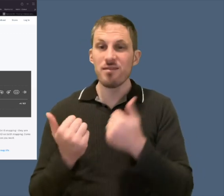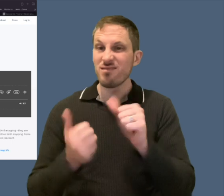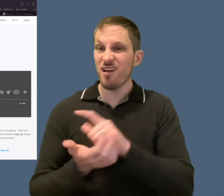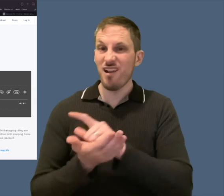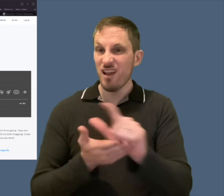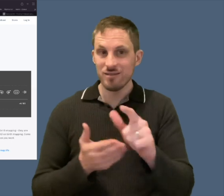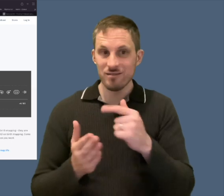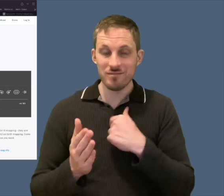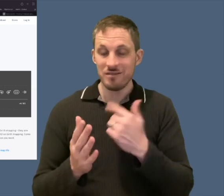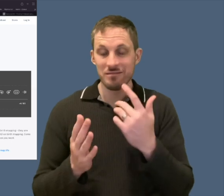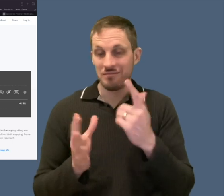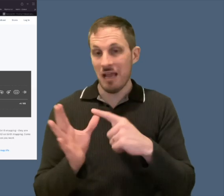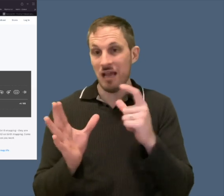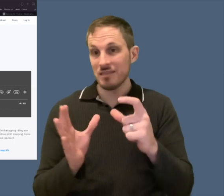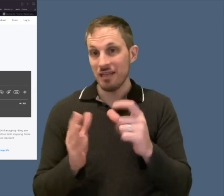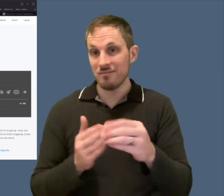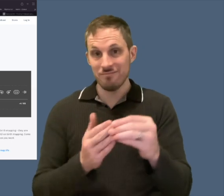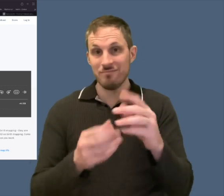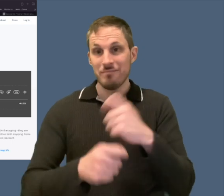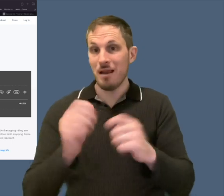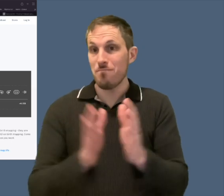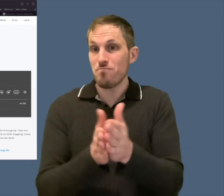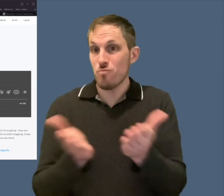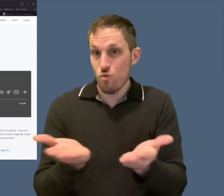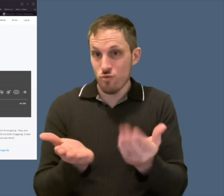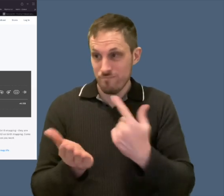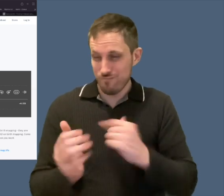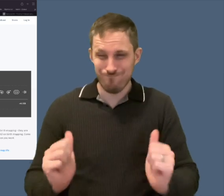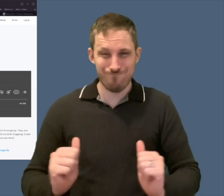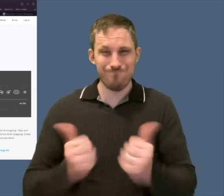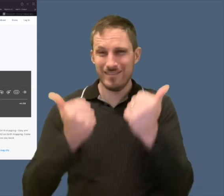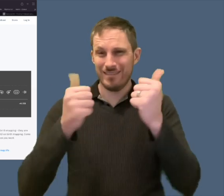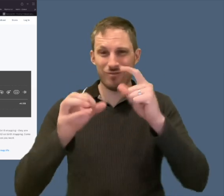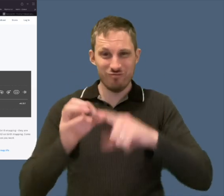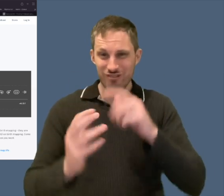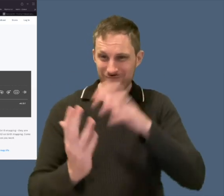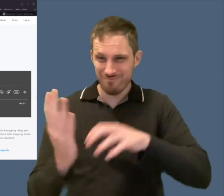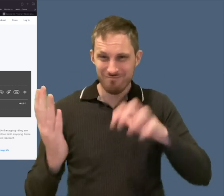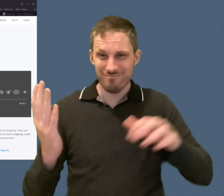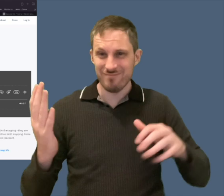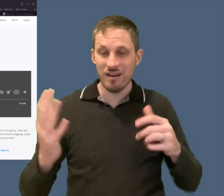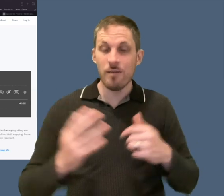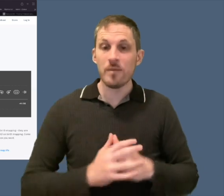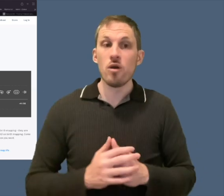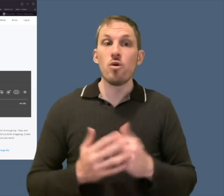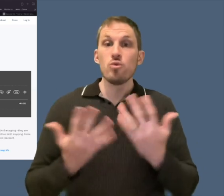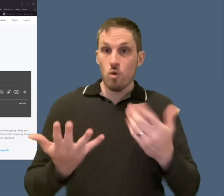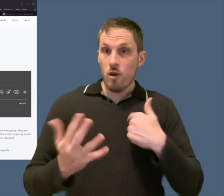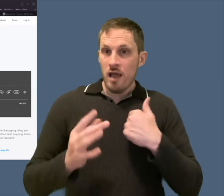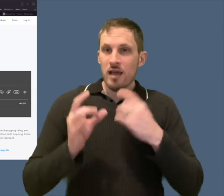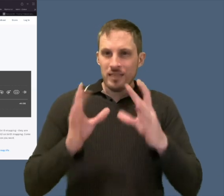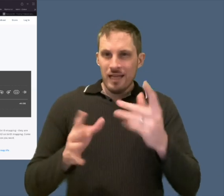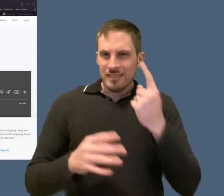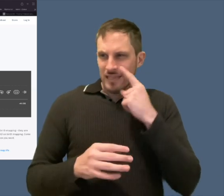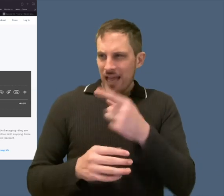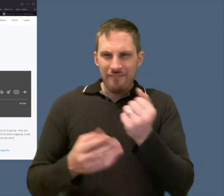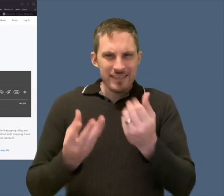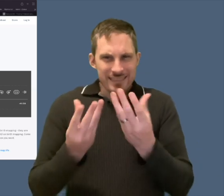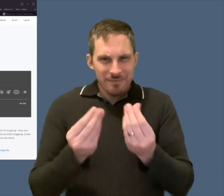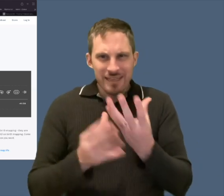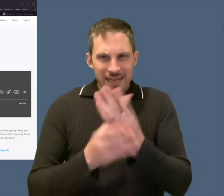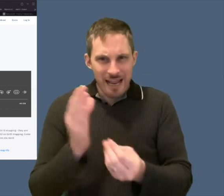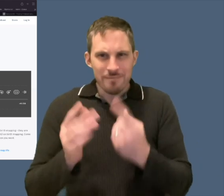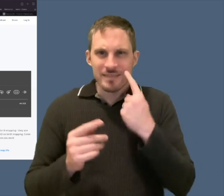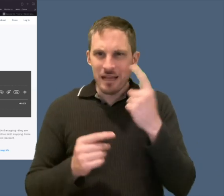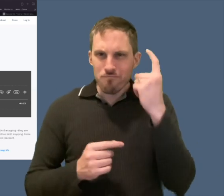accidentally wrote a book. That's how many questions there were. So when I started to see that I was onto something here, I sent